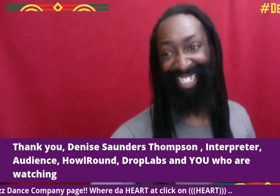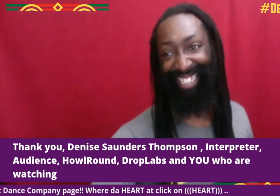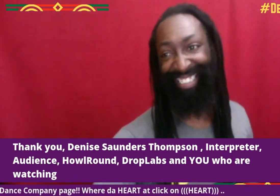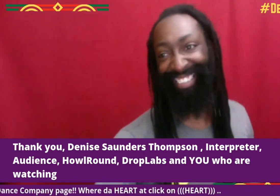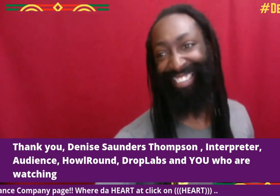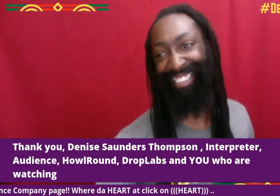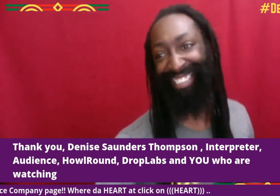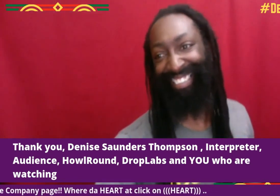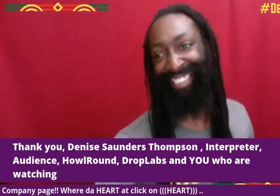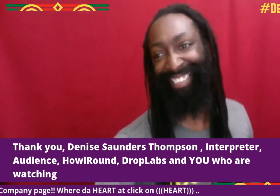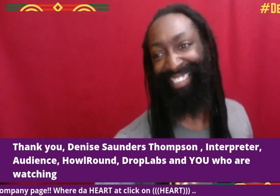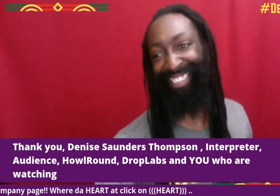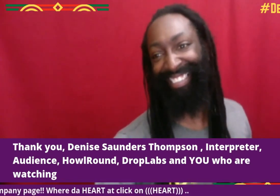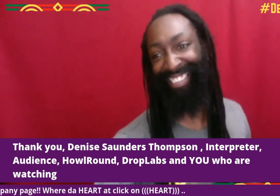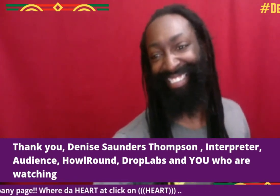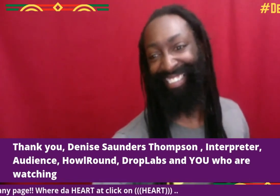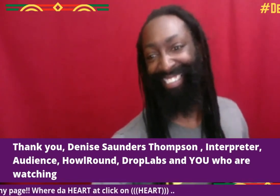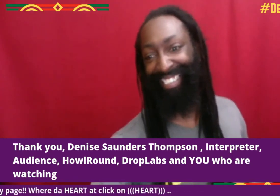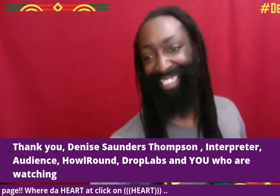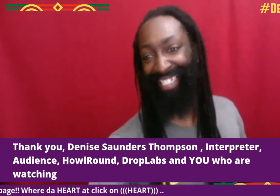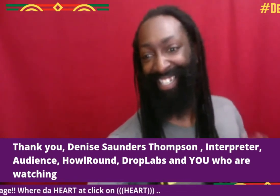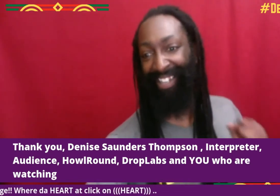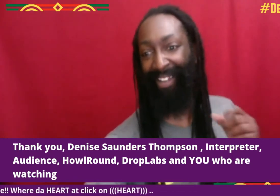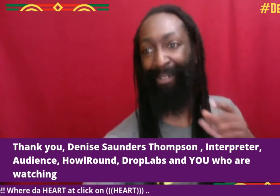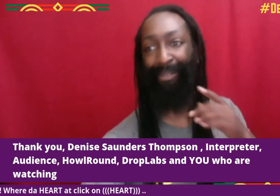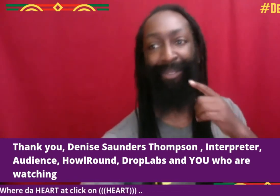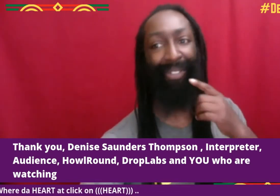where my heart's at?